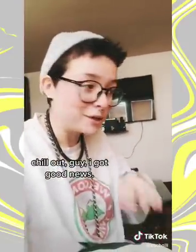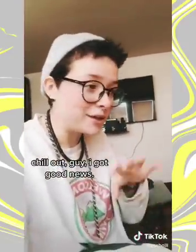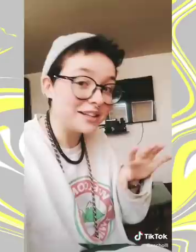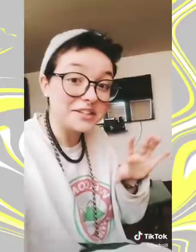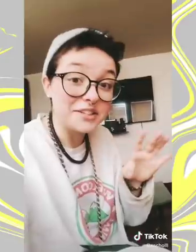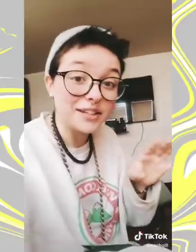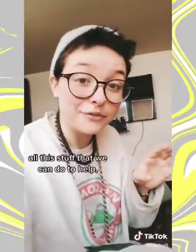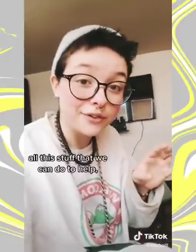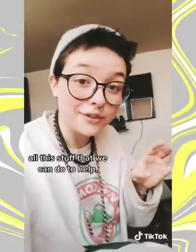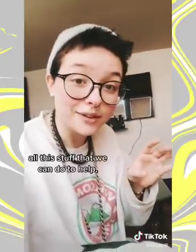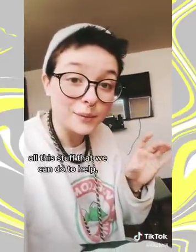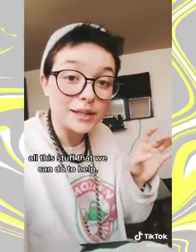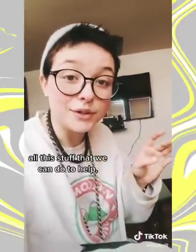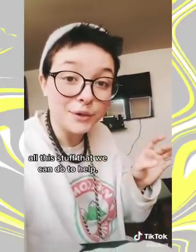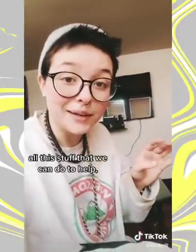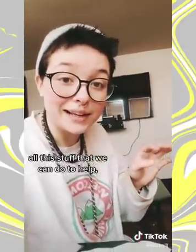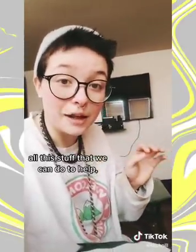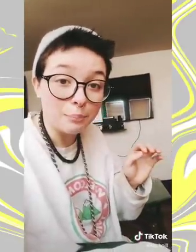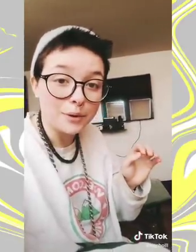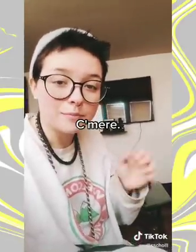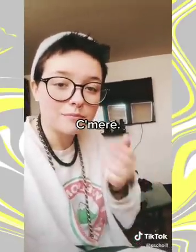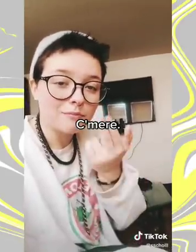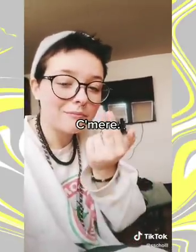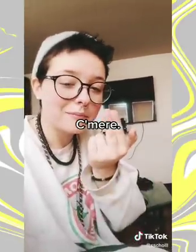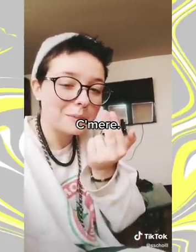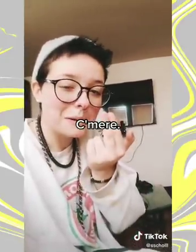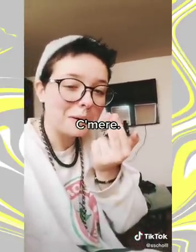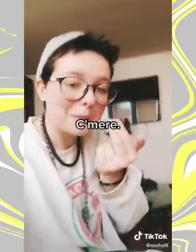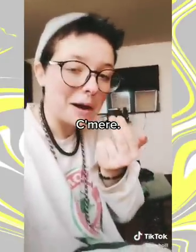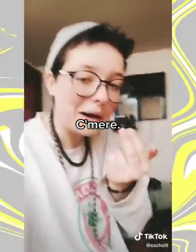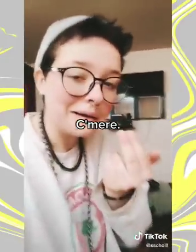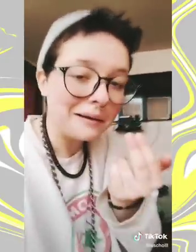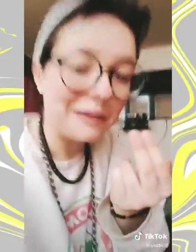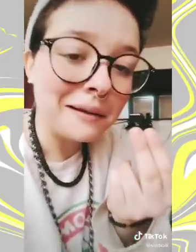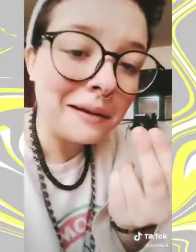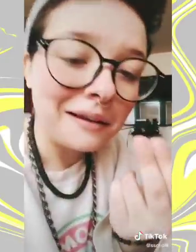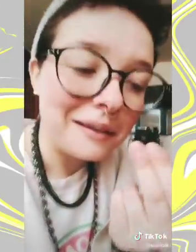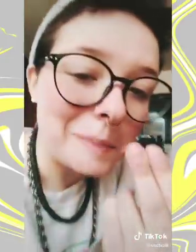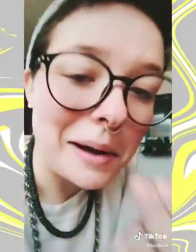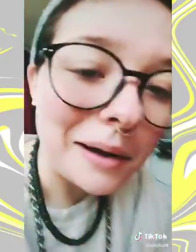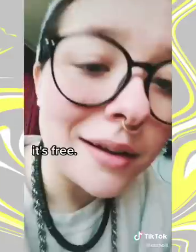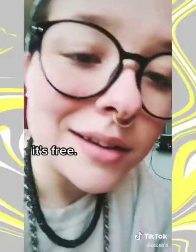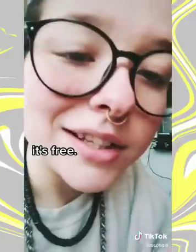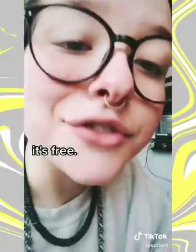of this stuff that we can do to help. Come here, come here. Come here. It's free.